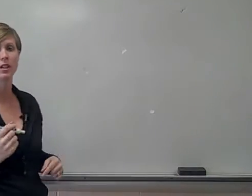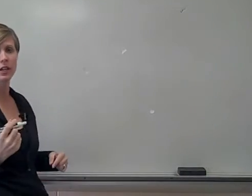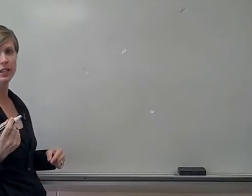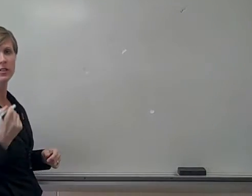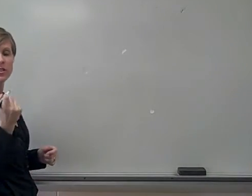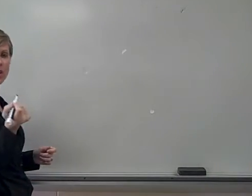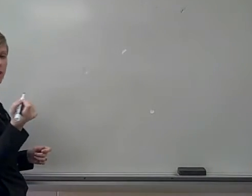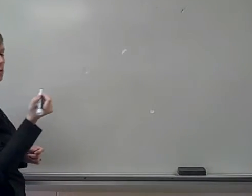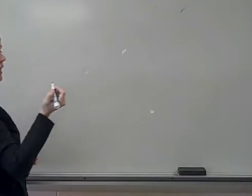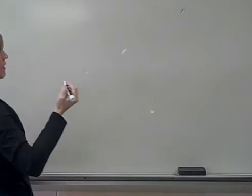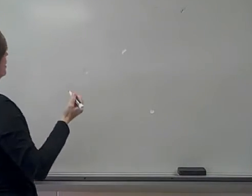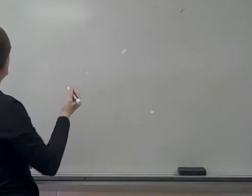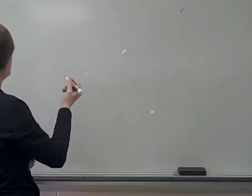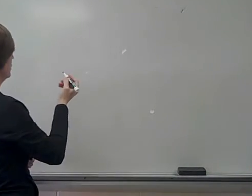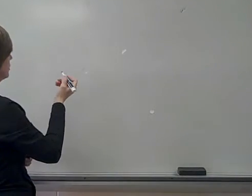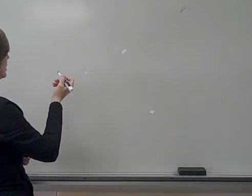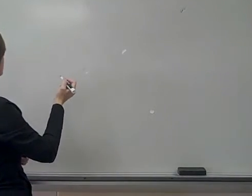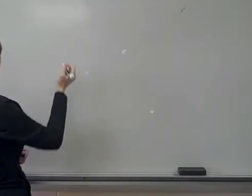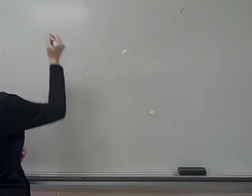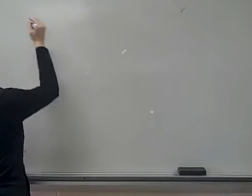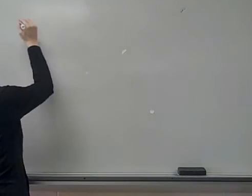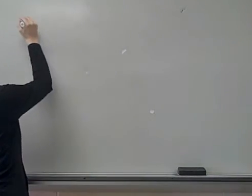All right, so we have our capital D, deaf.